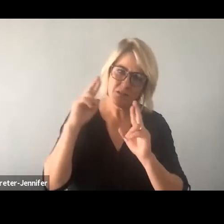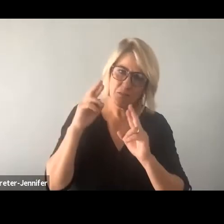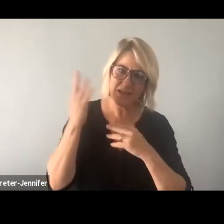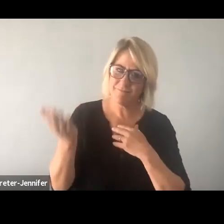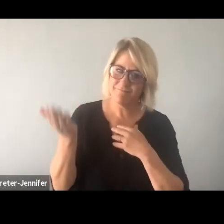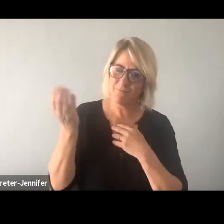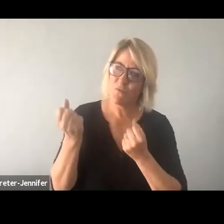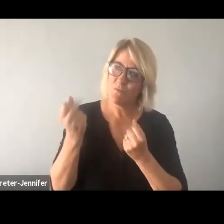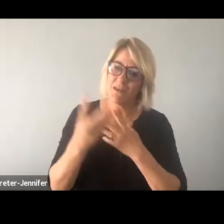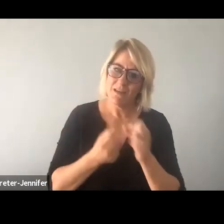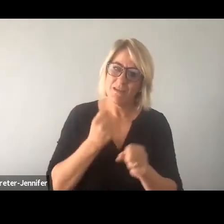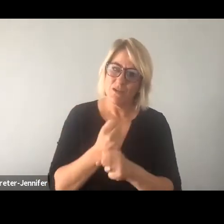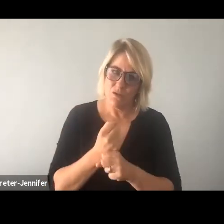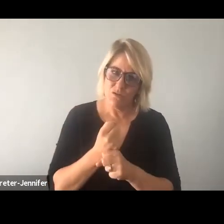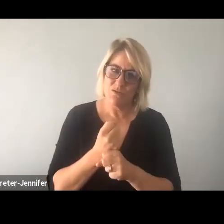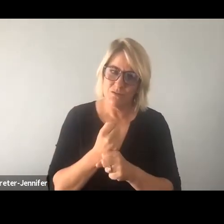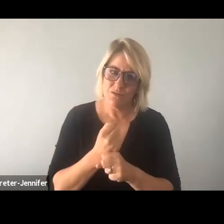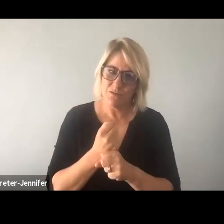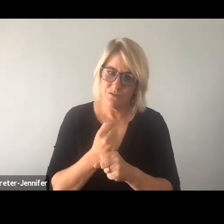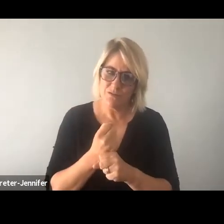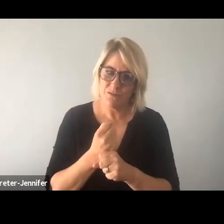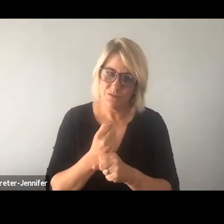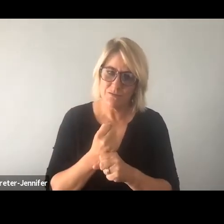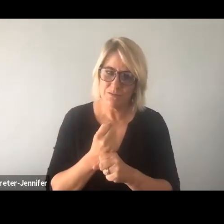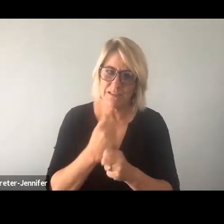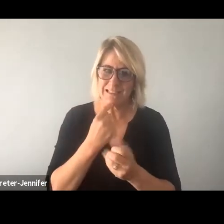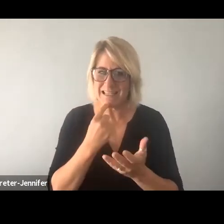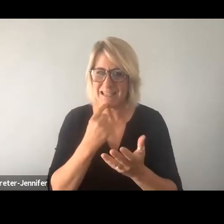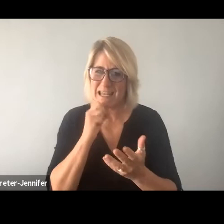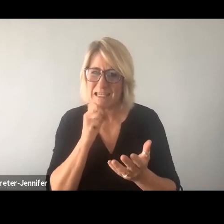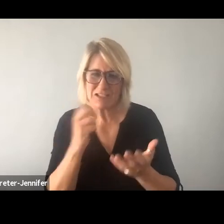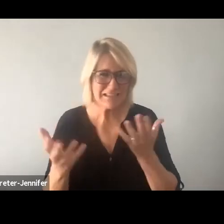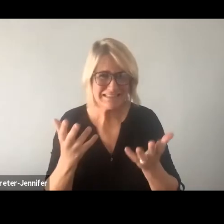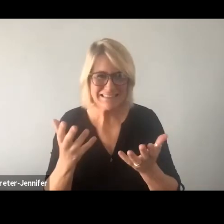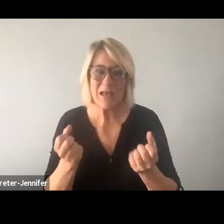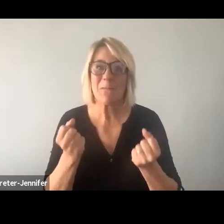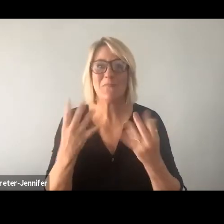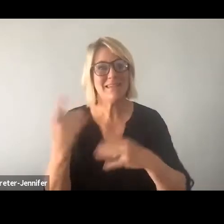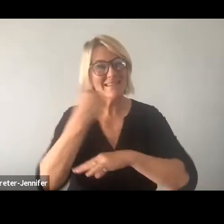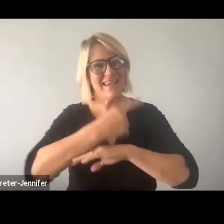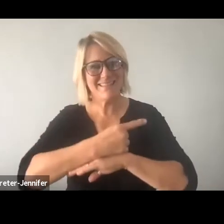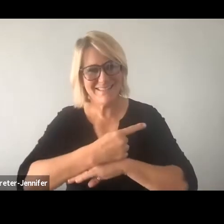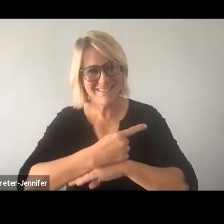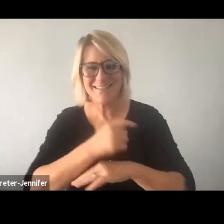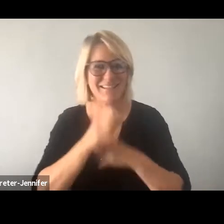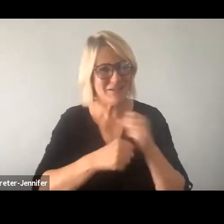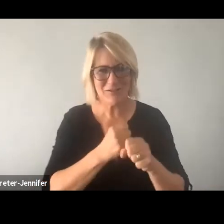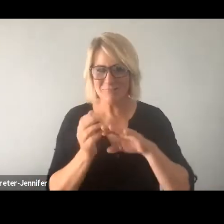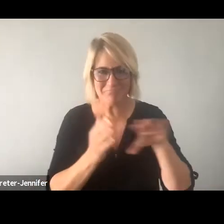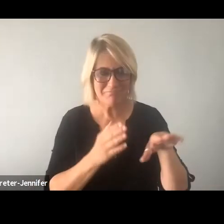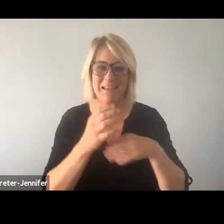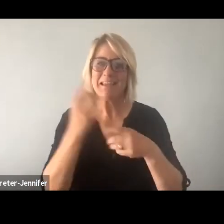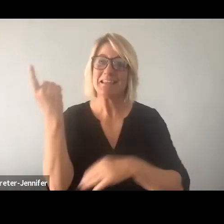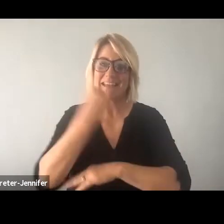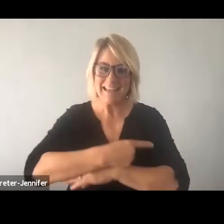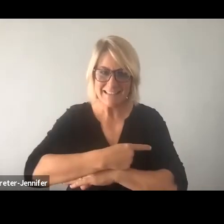for many, well, I won't tell her age, so many days that we've known each other.